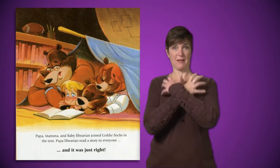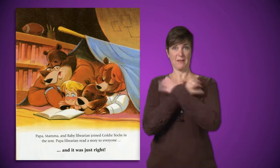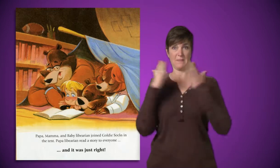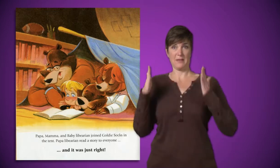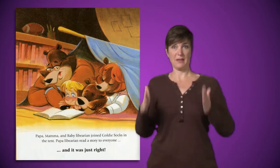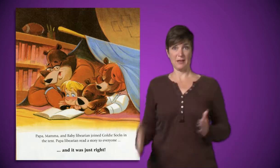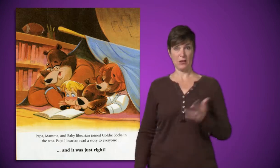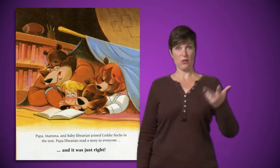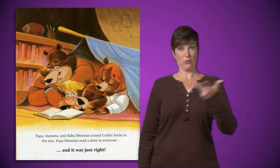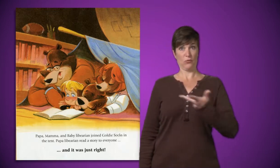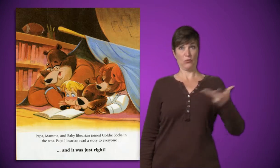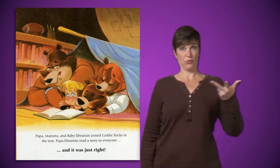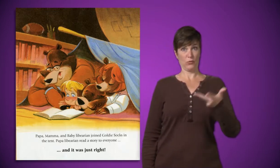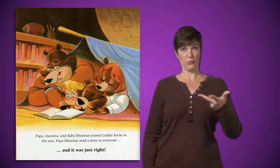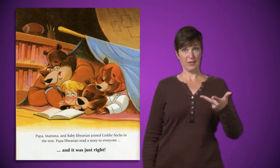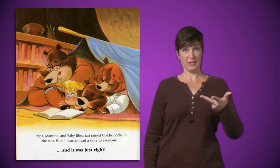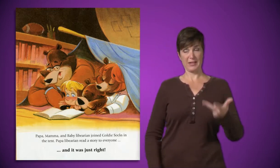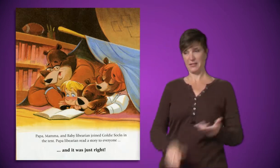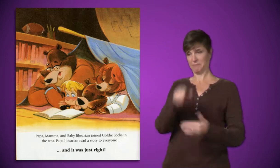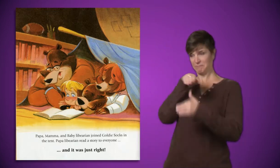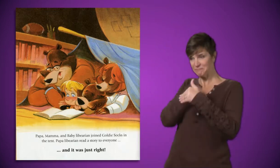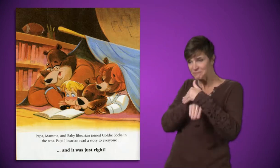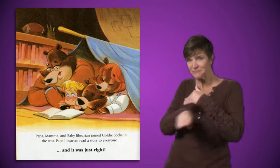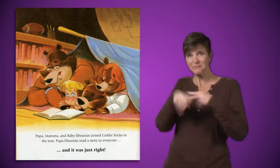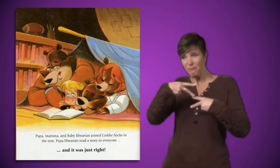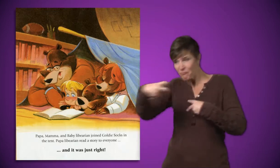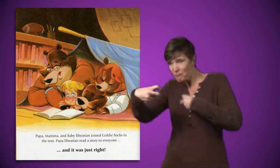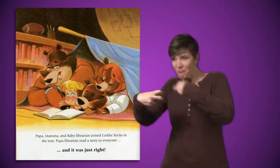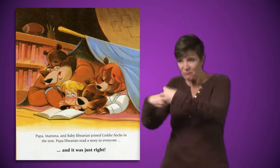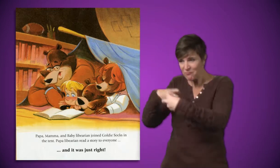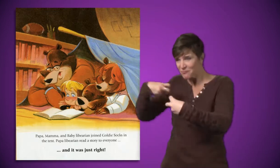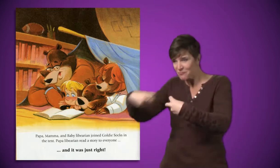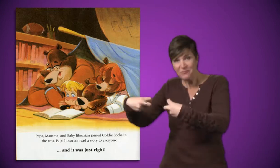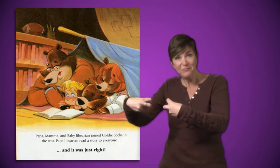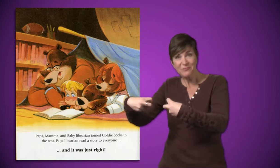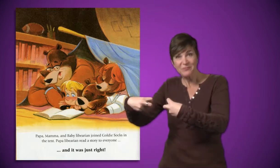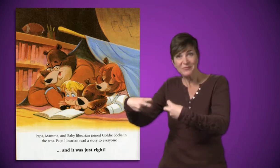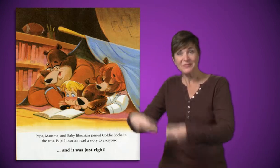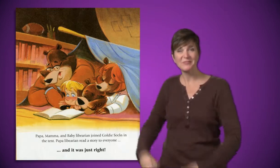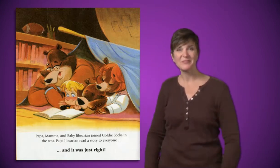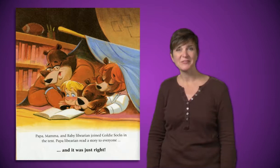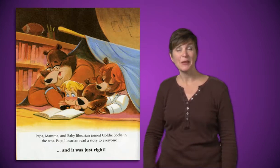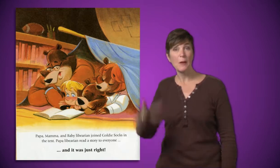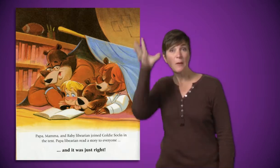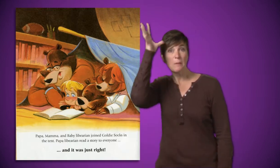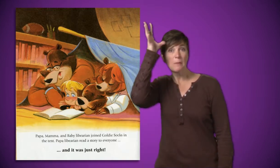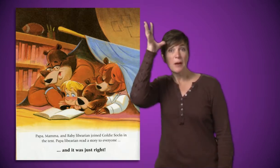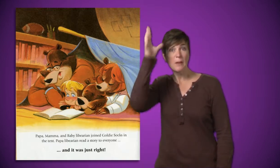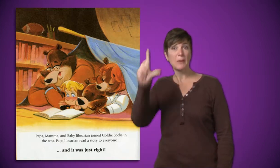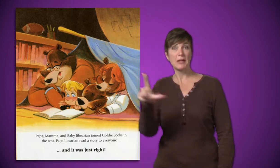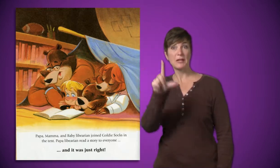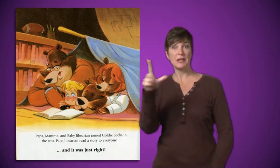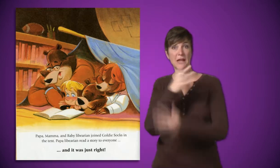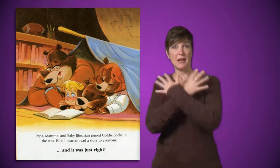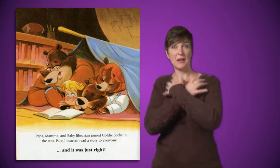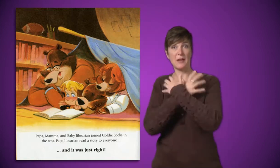Papa, Mama, and Baby Libearian joined Goldie in the tent. Papa Libearian read a story